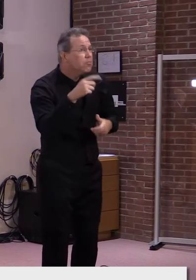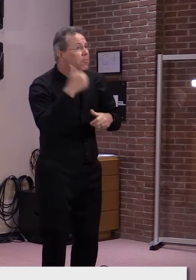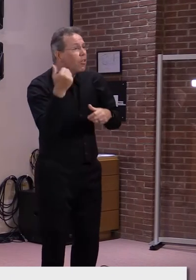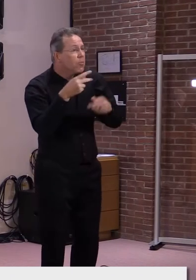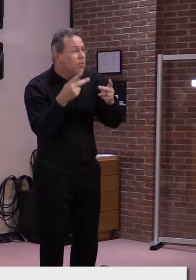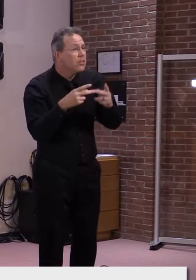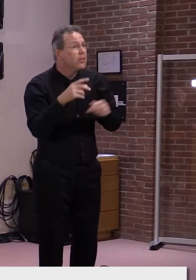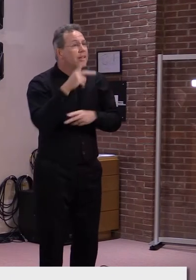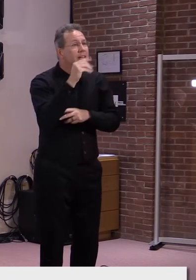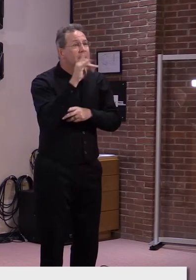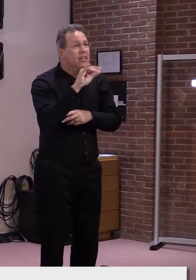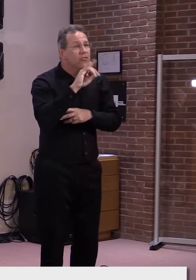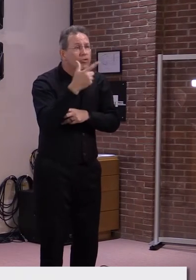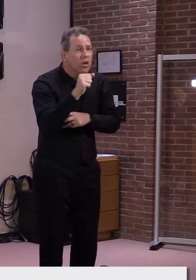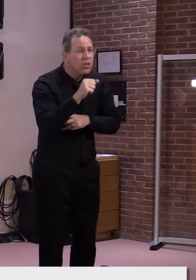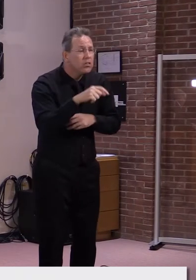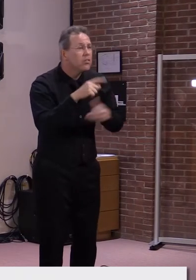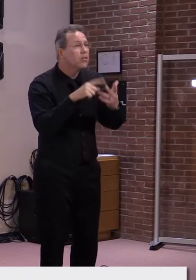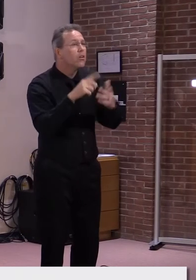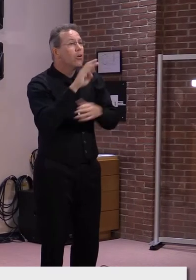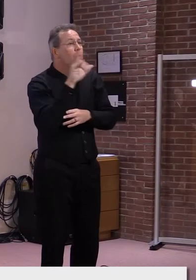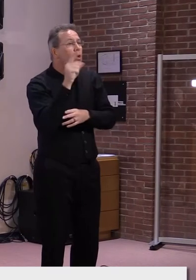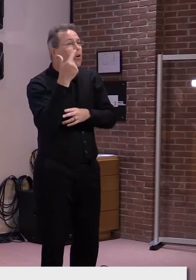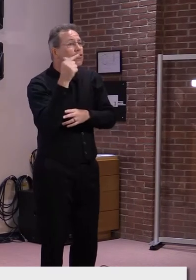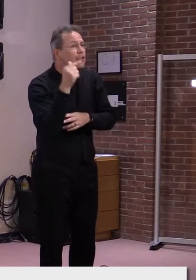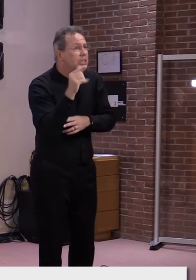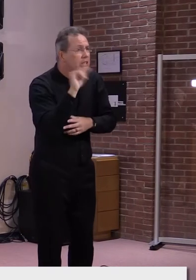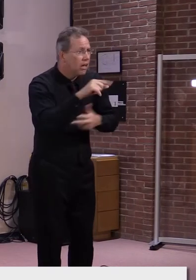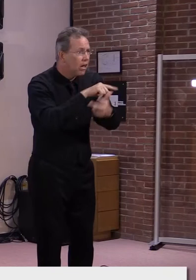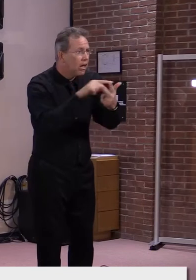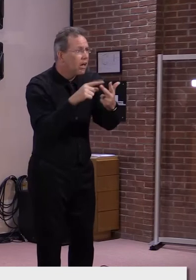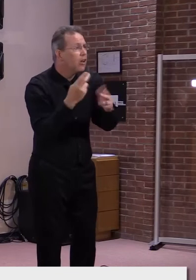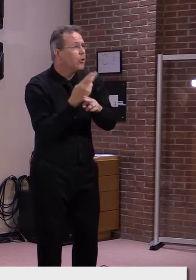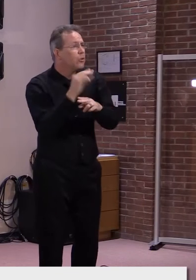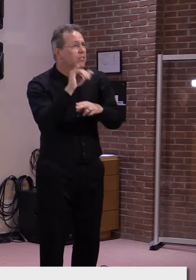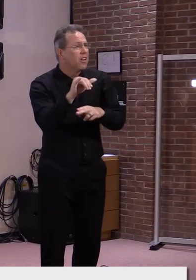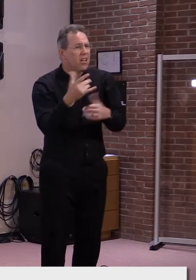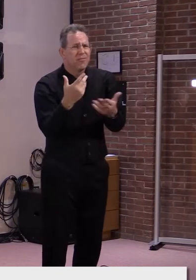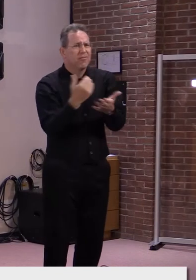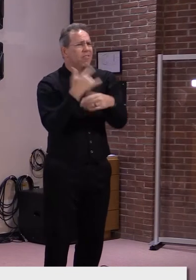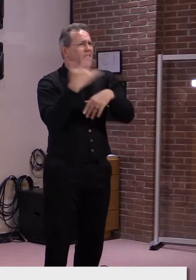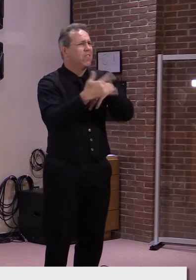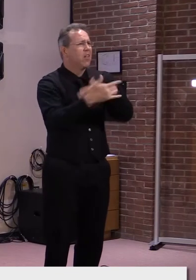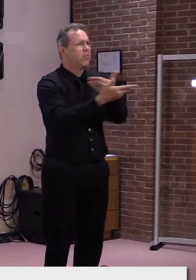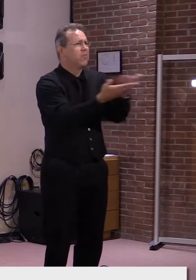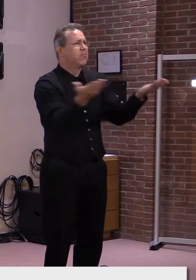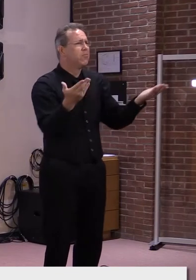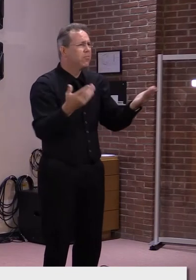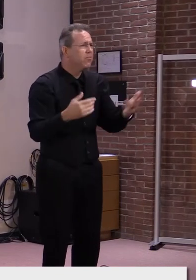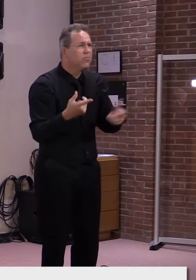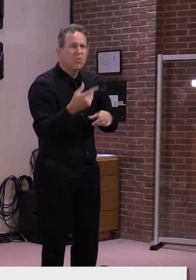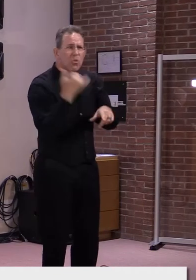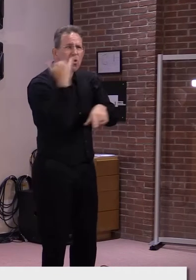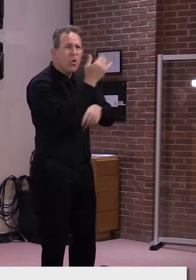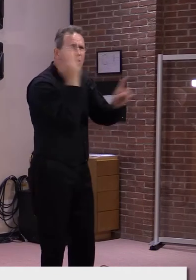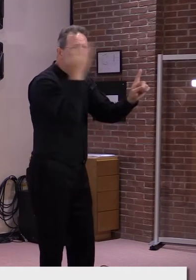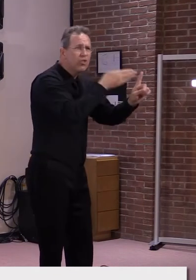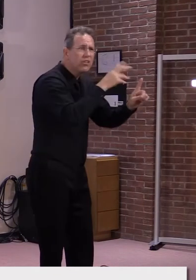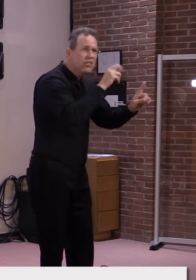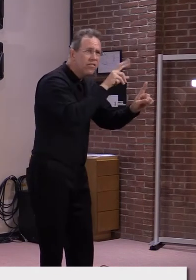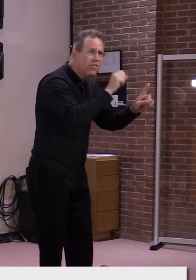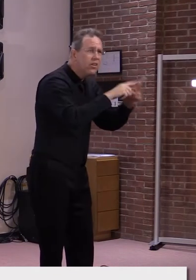taking walk-ins. Call them directly for information. To see all dates, times, and locations